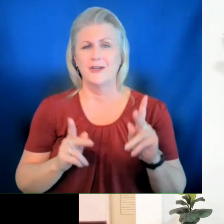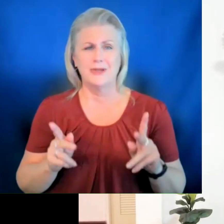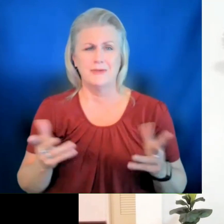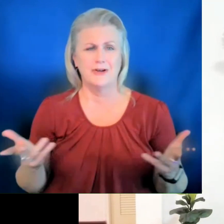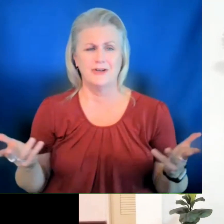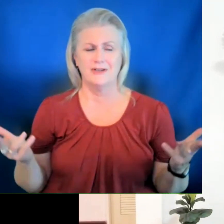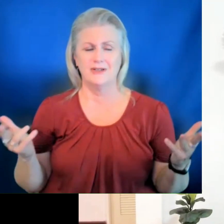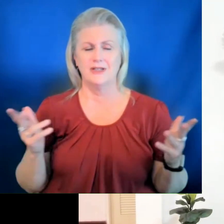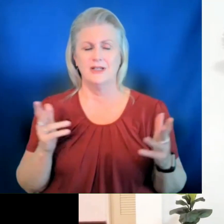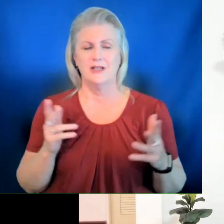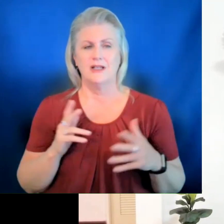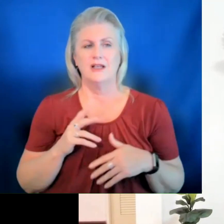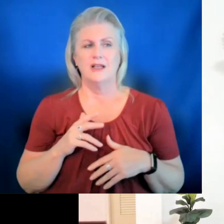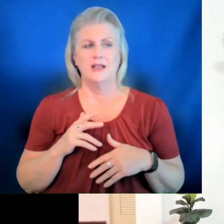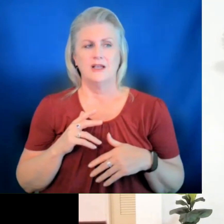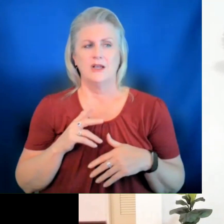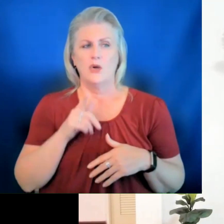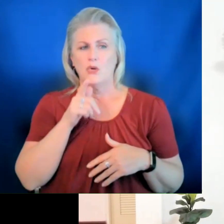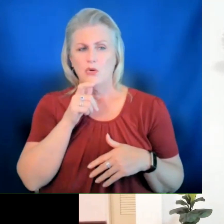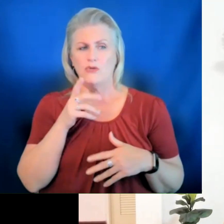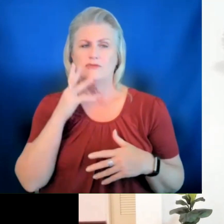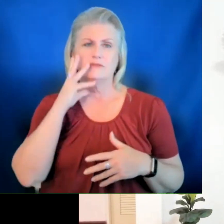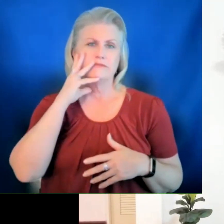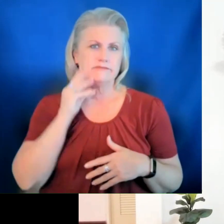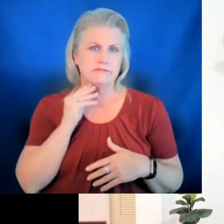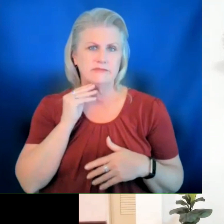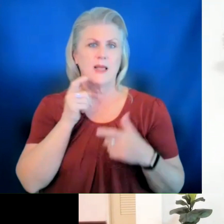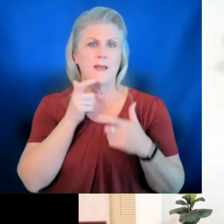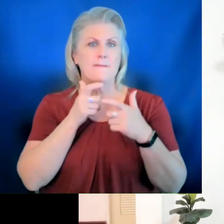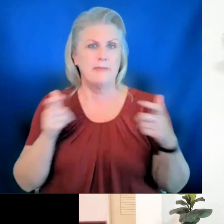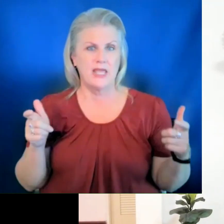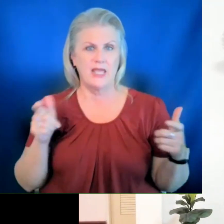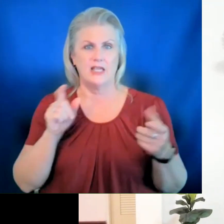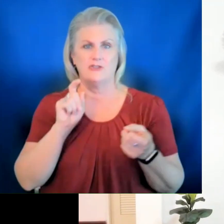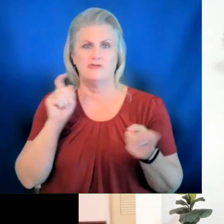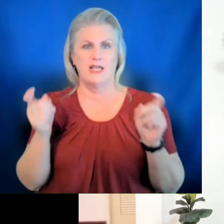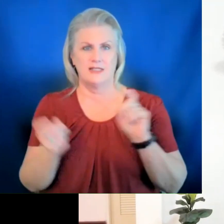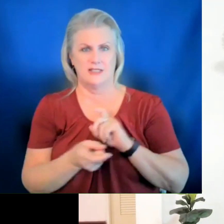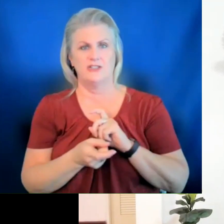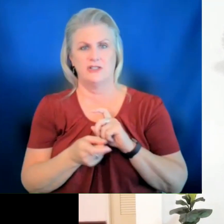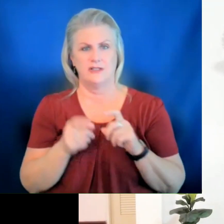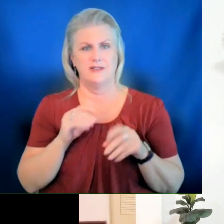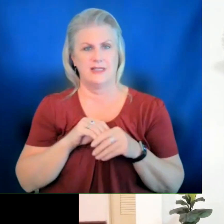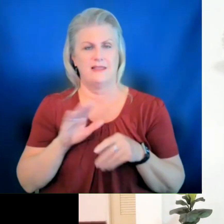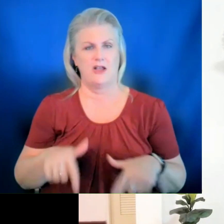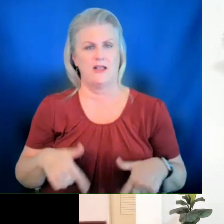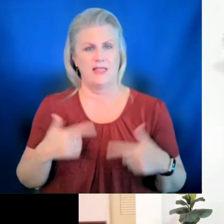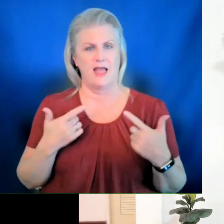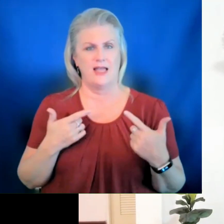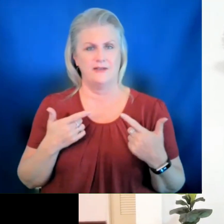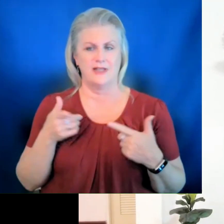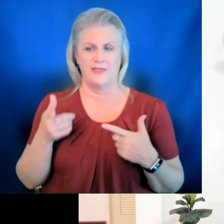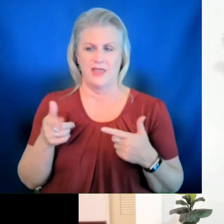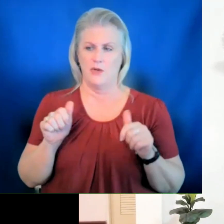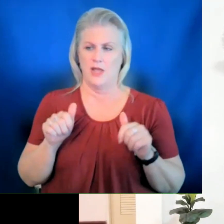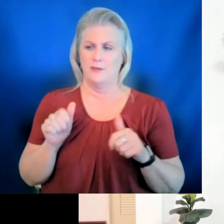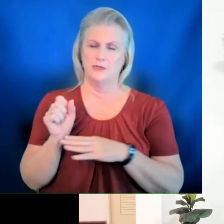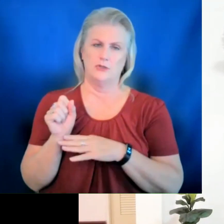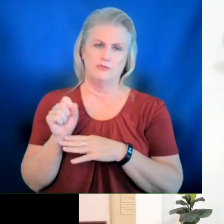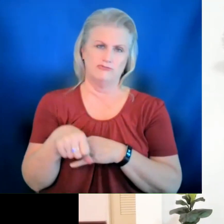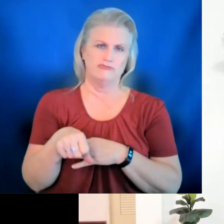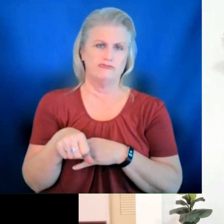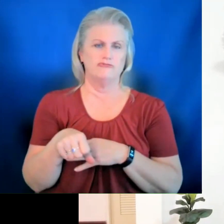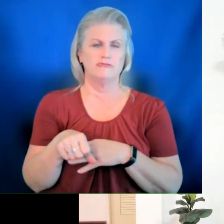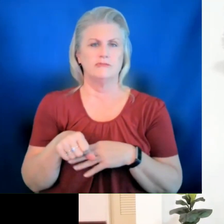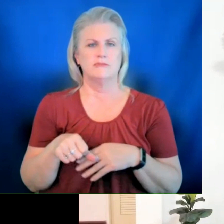spiritual workers, to just regular people that have been through major transitions in their lives,